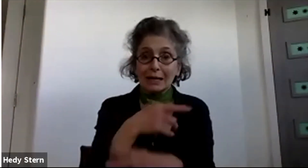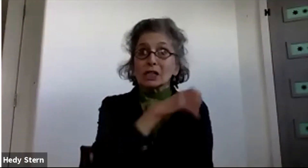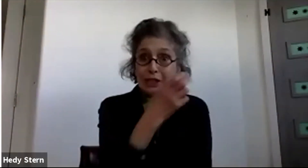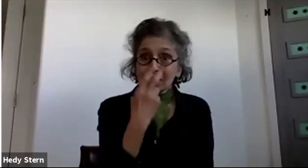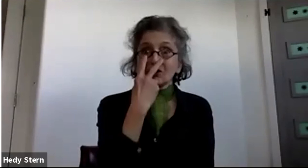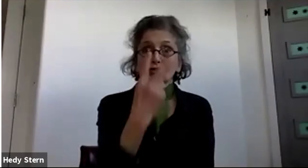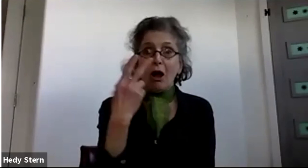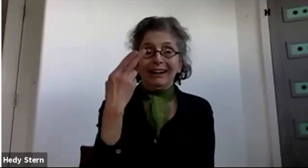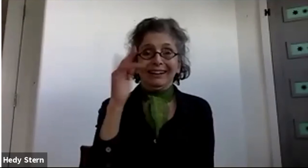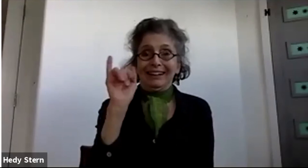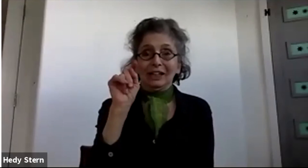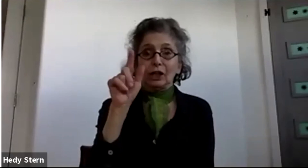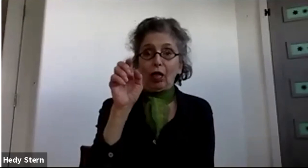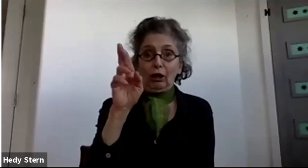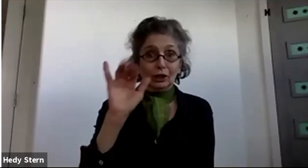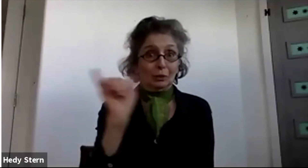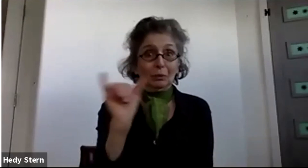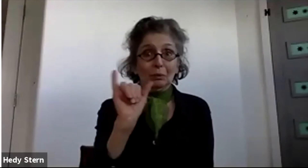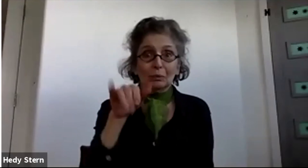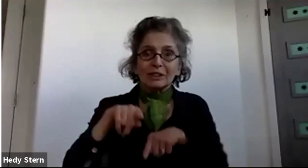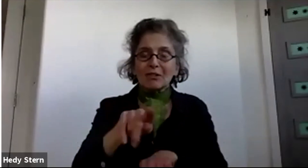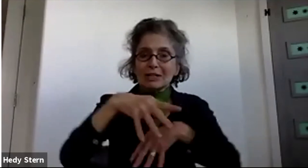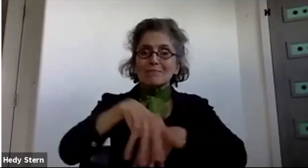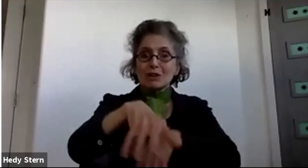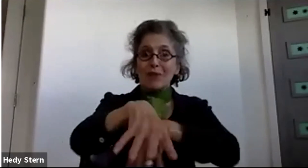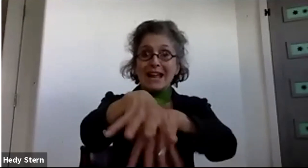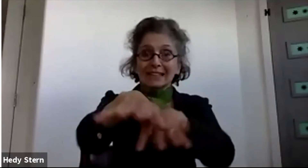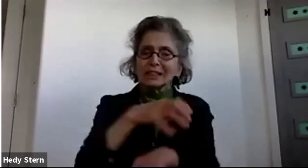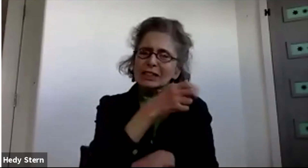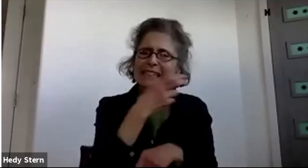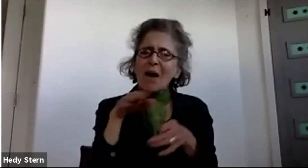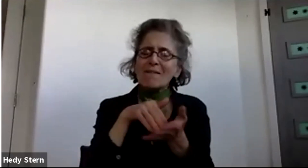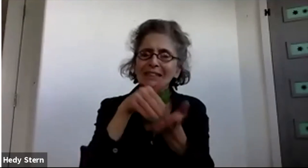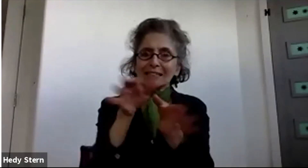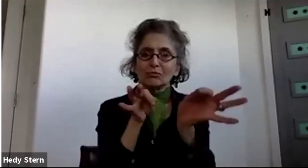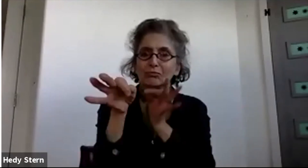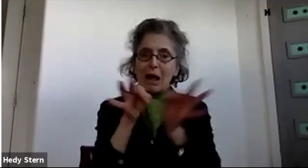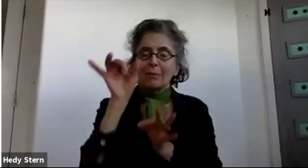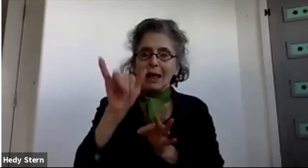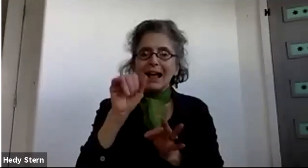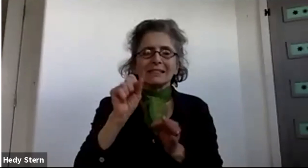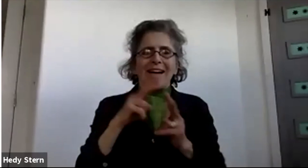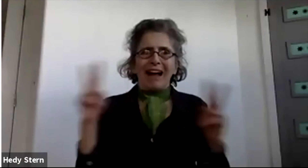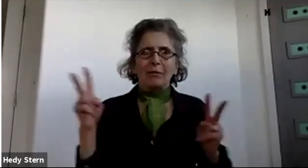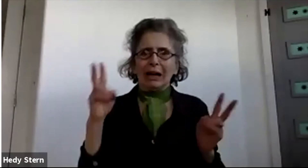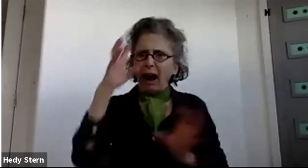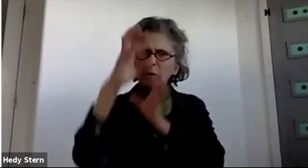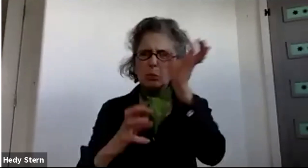Berlin, Germany, and she saw Hitler too as well during one of his parades. And she often described that a